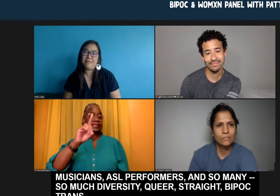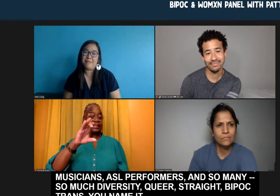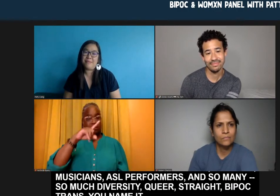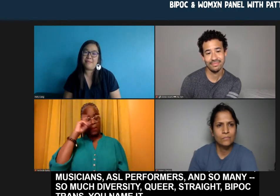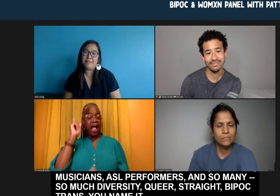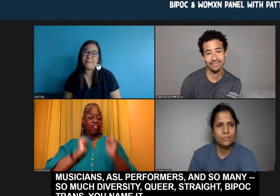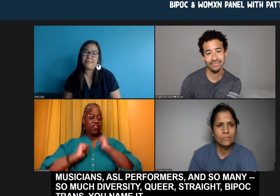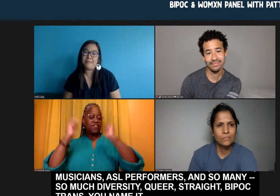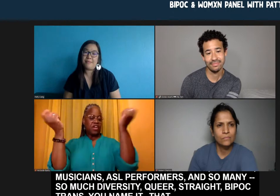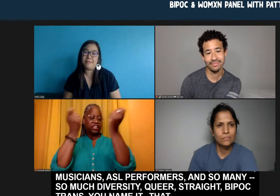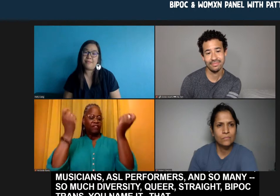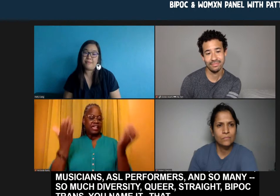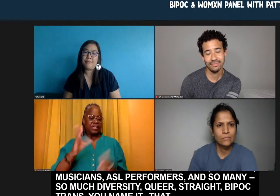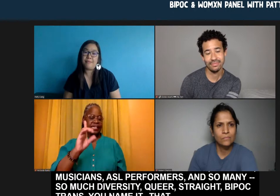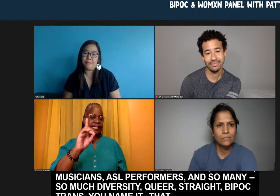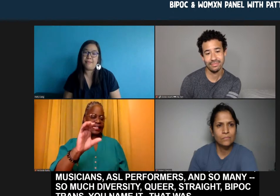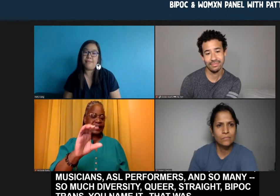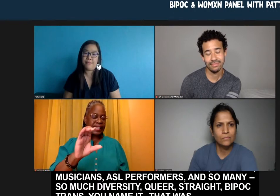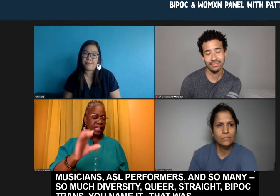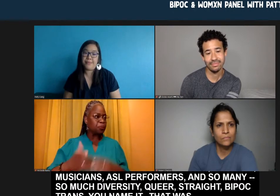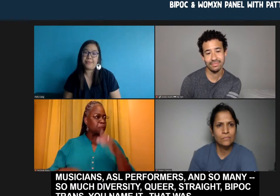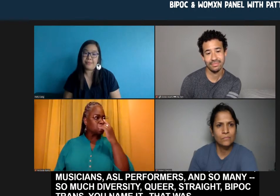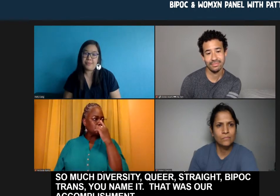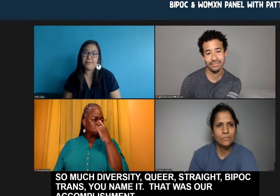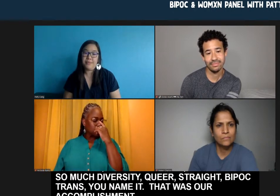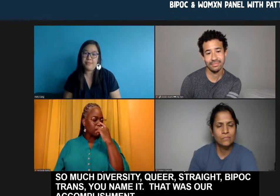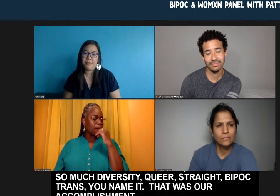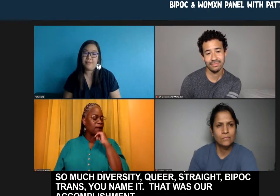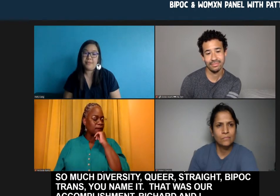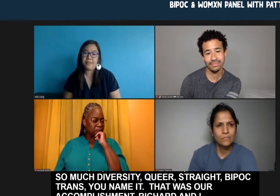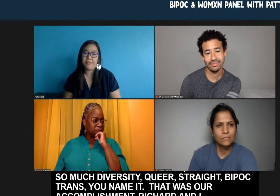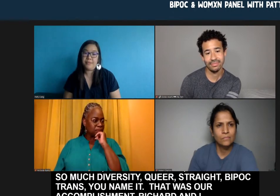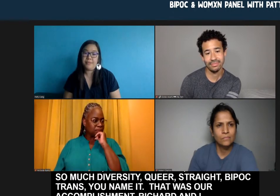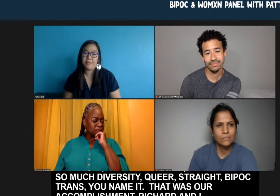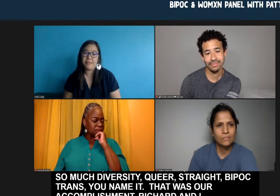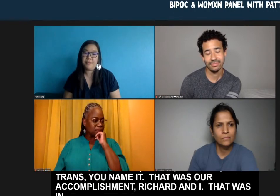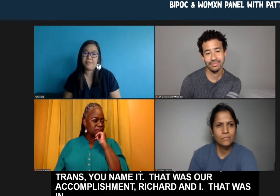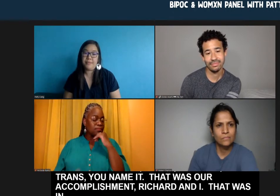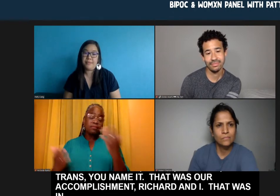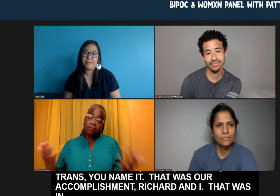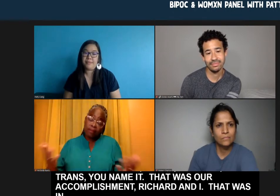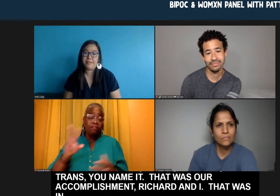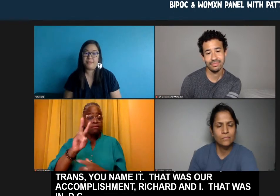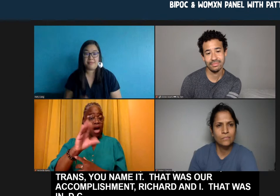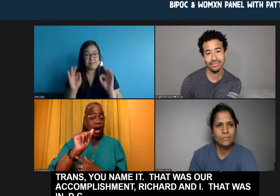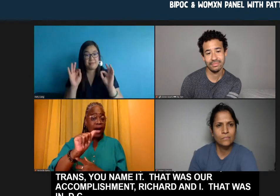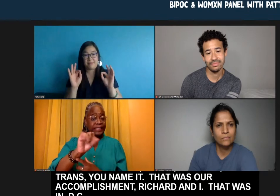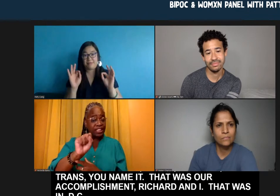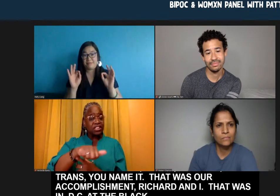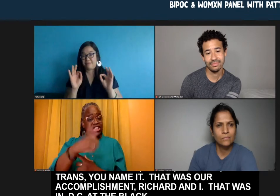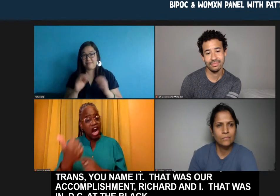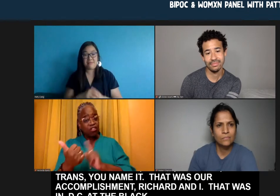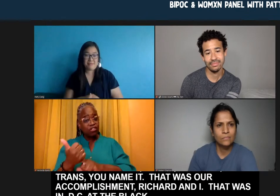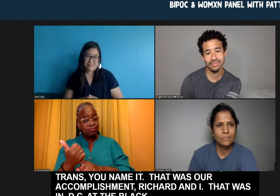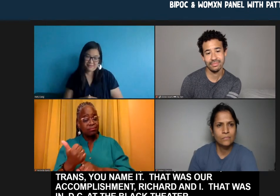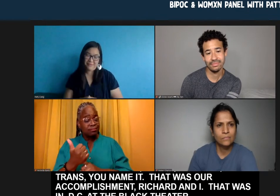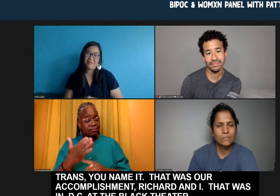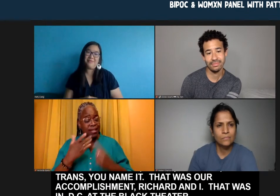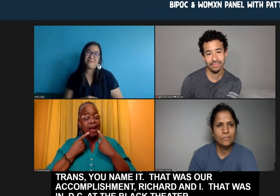And again, that was in DC at the Black Theater Festival. So, and all, VOCA is